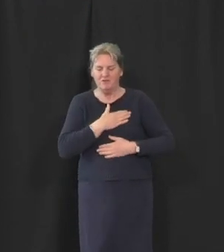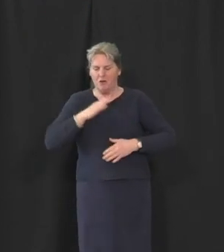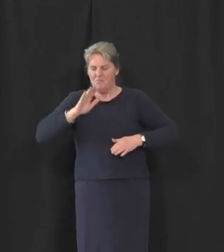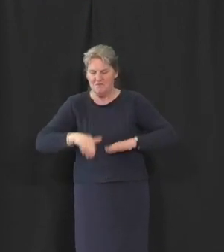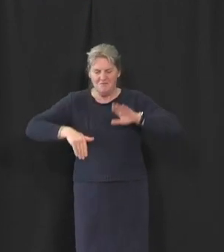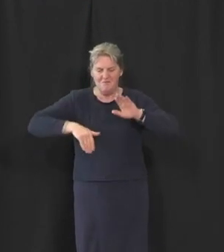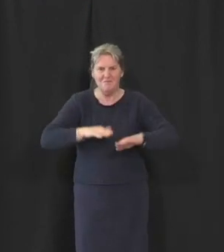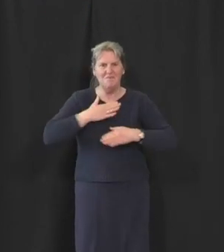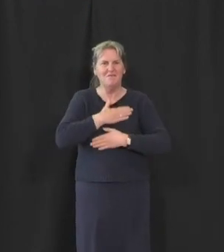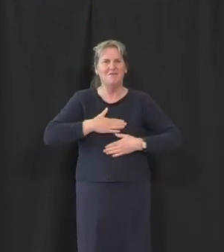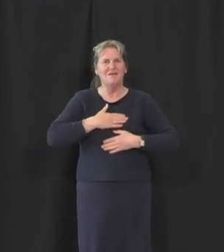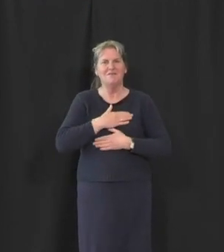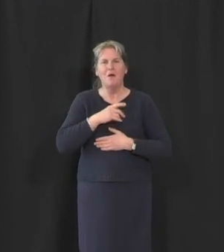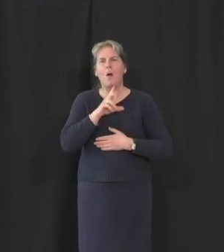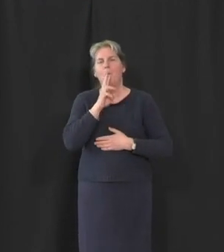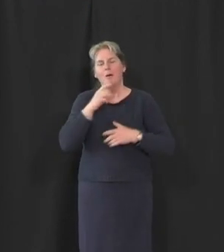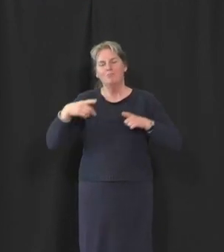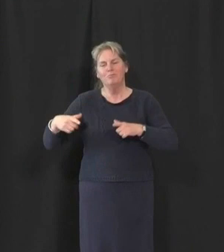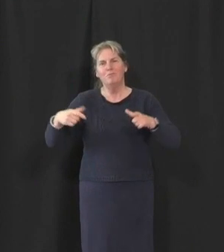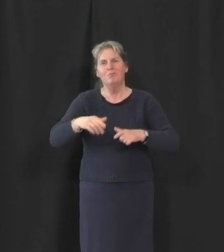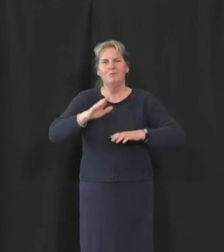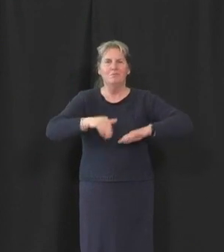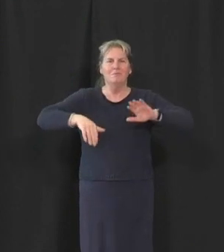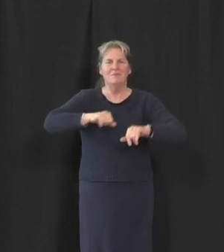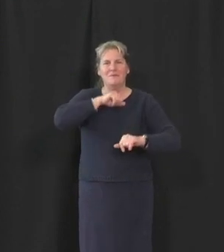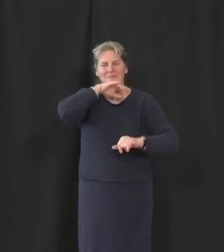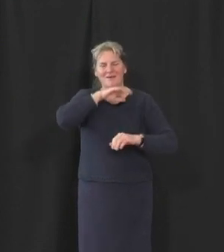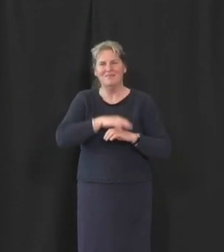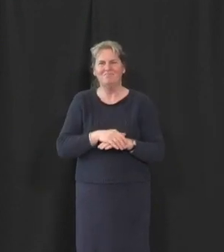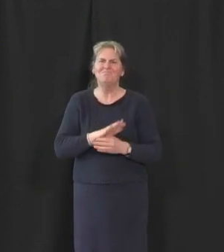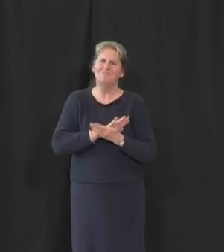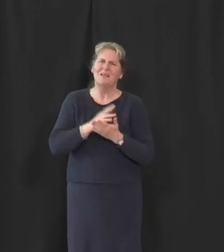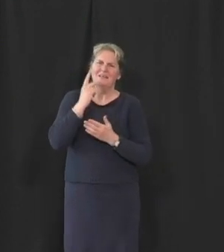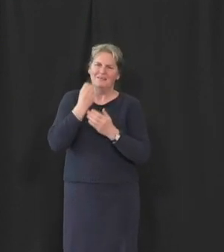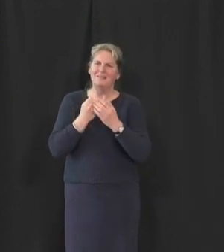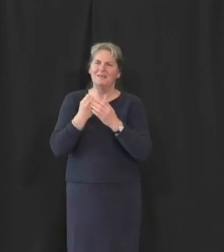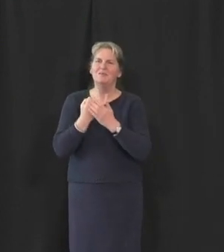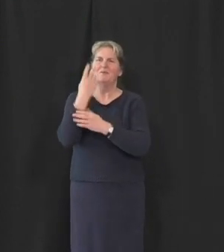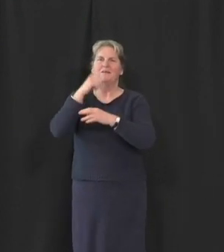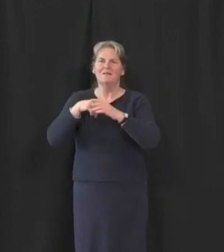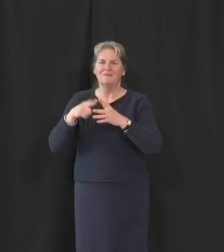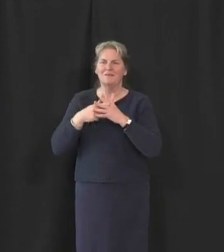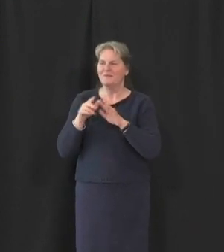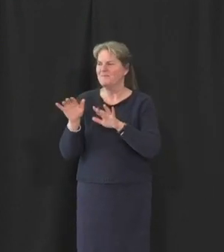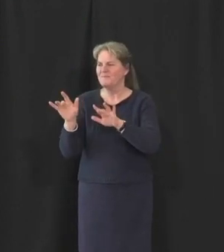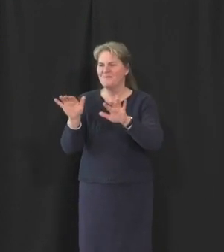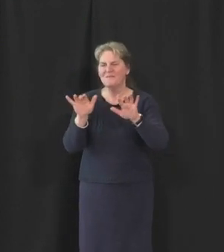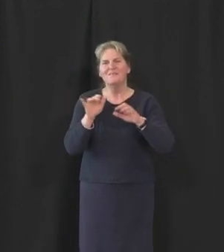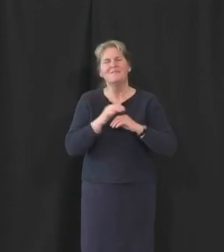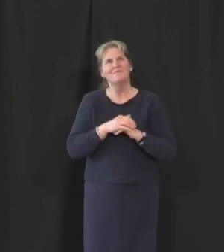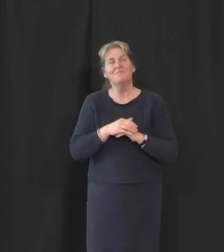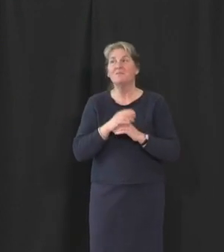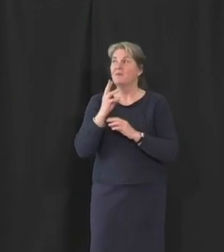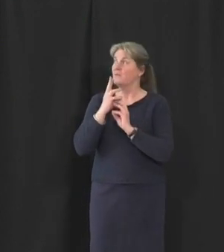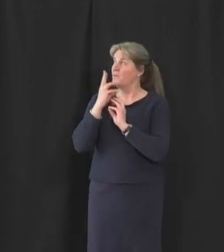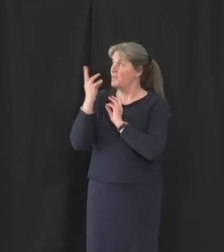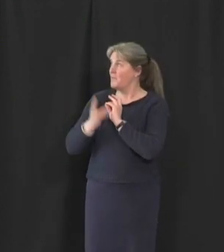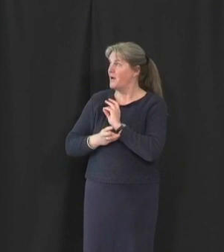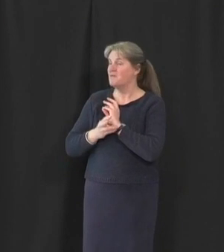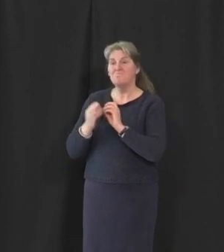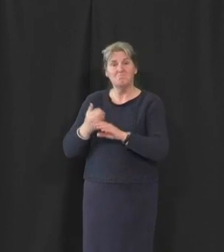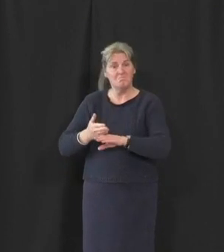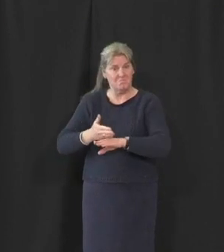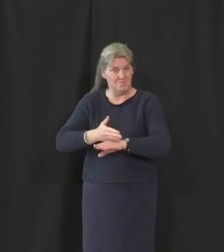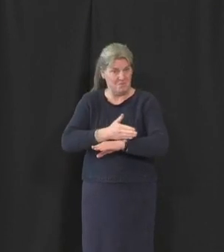young to be entertained in. And so it's nice to see spring coming. As the weather improves, we